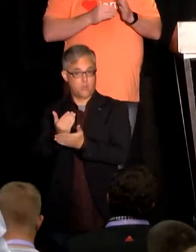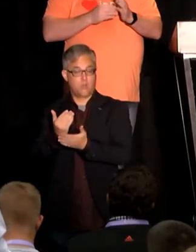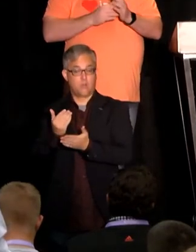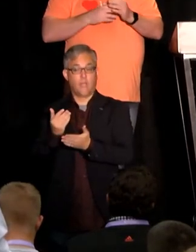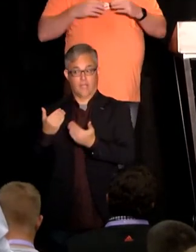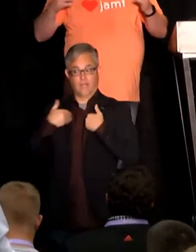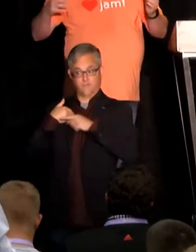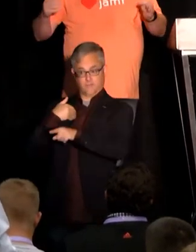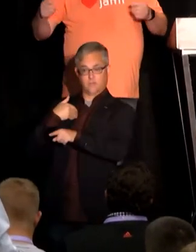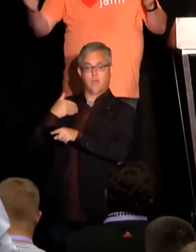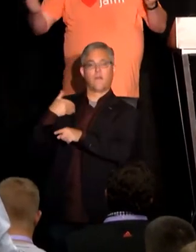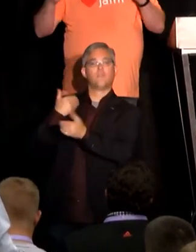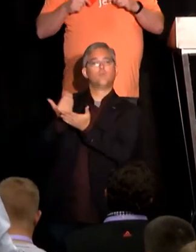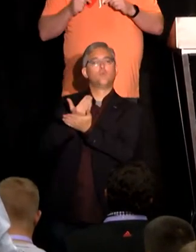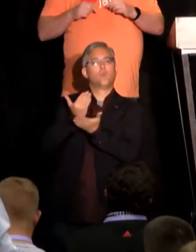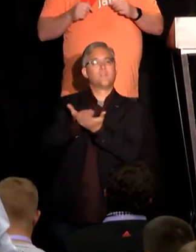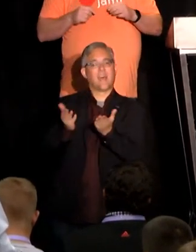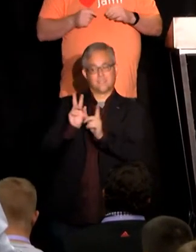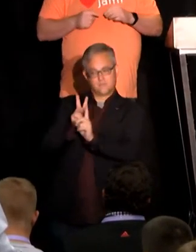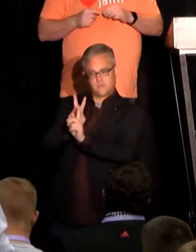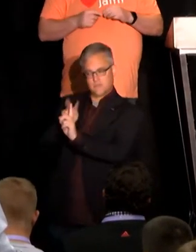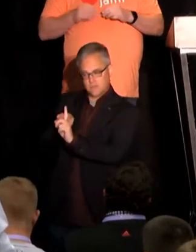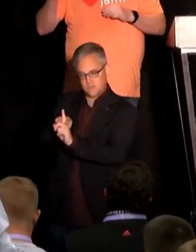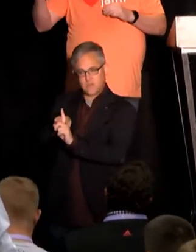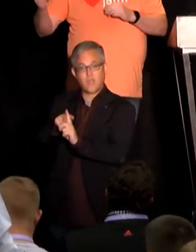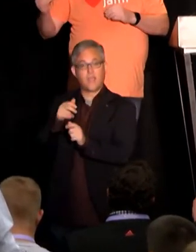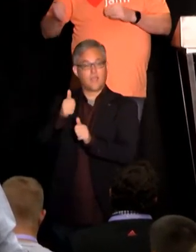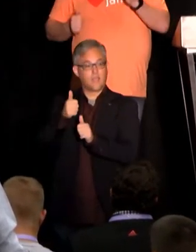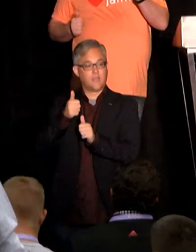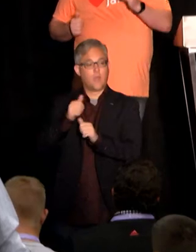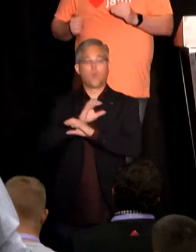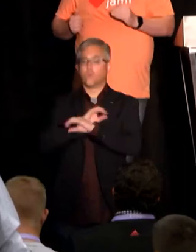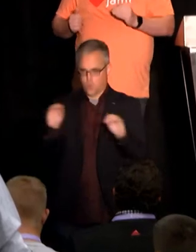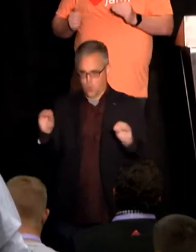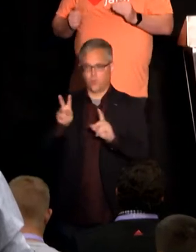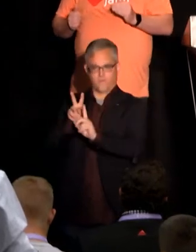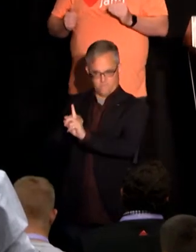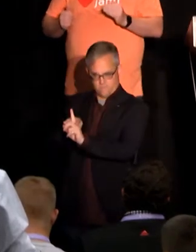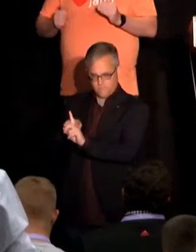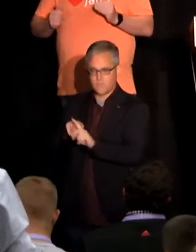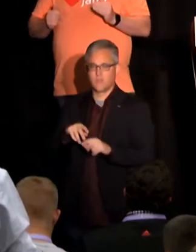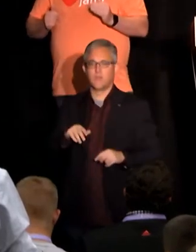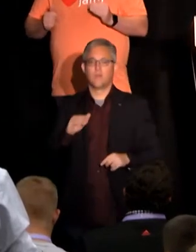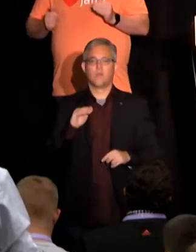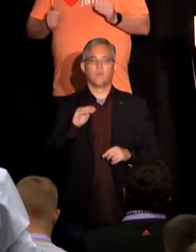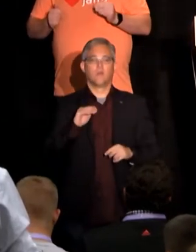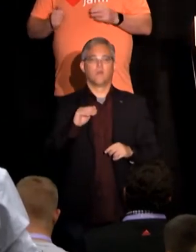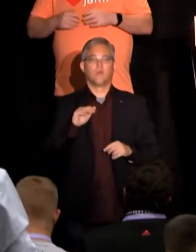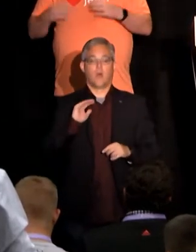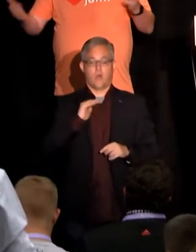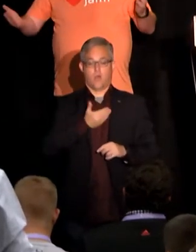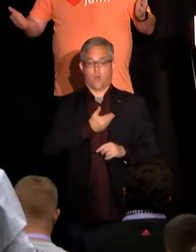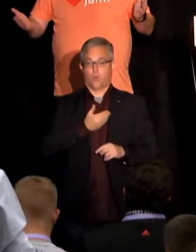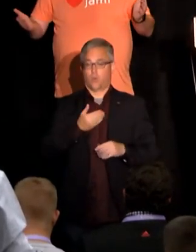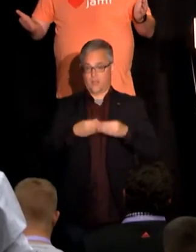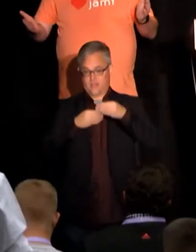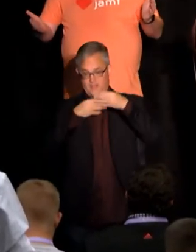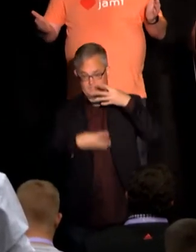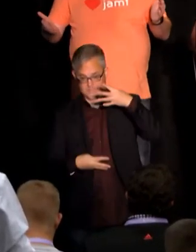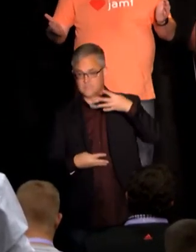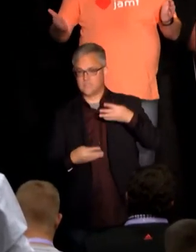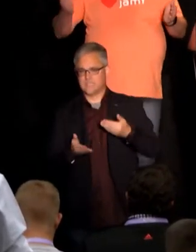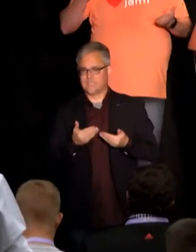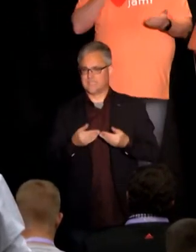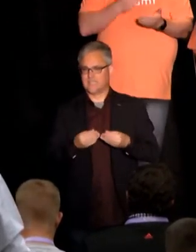to them. Since all devices are assigned to a user in our JSS and our work order system, the list ends up being pretty easy